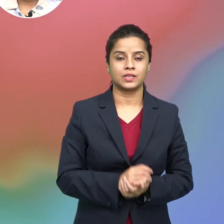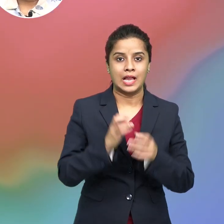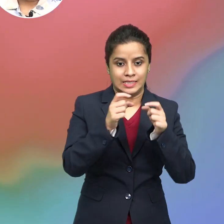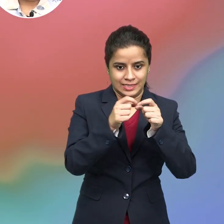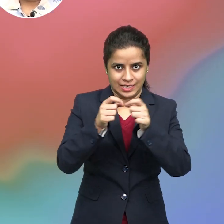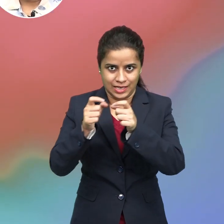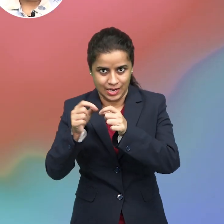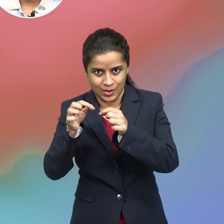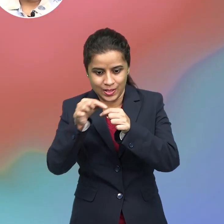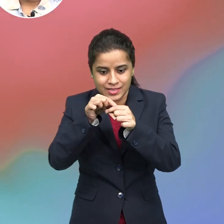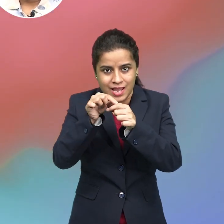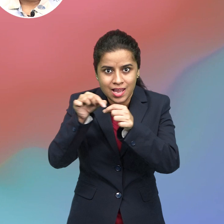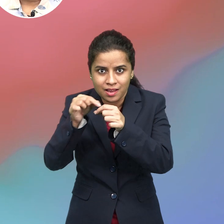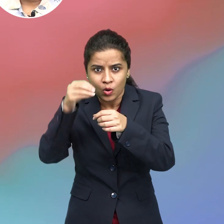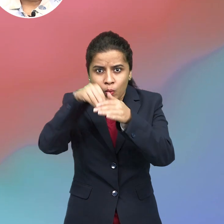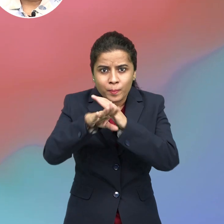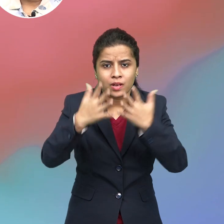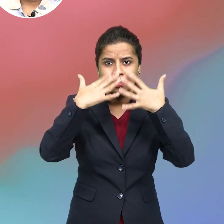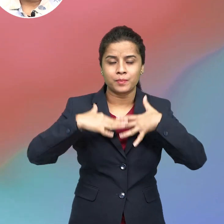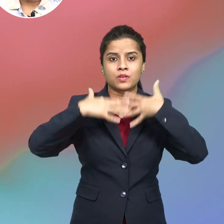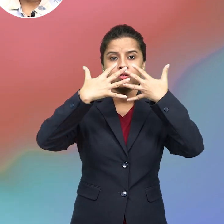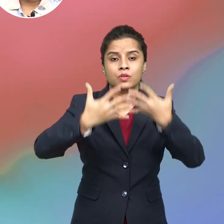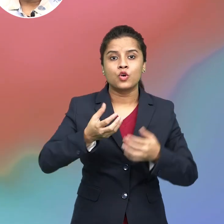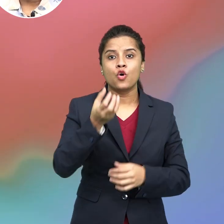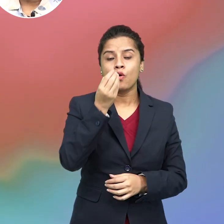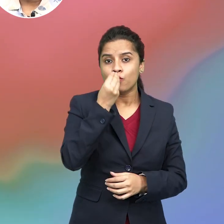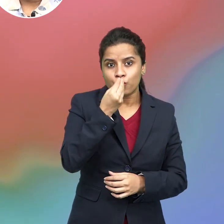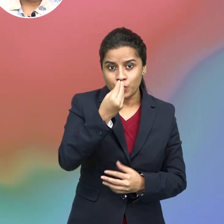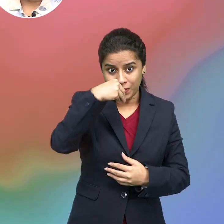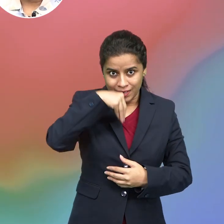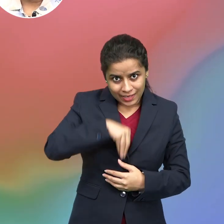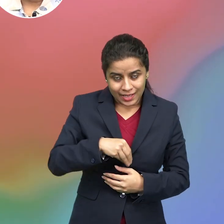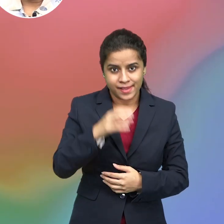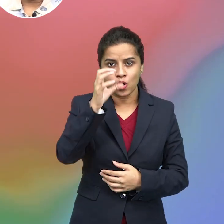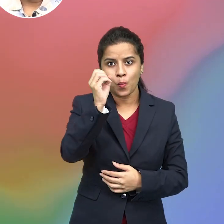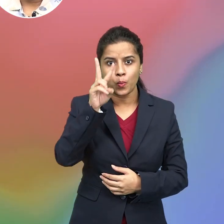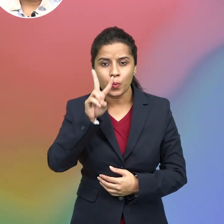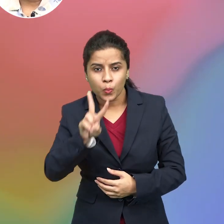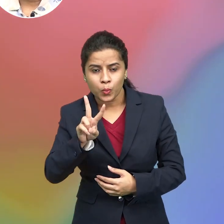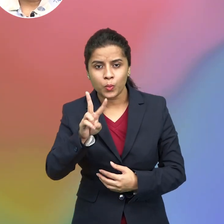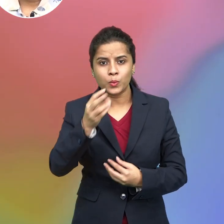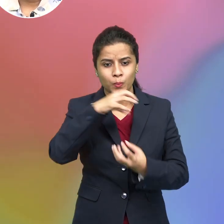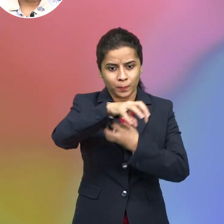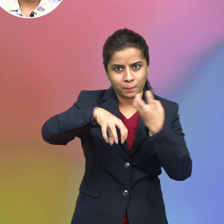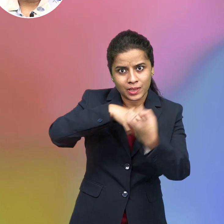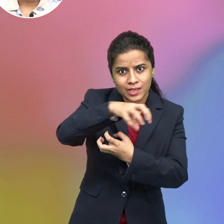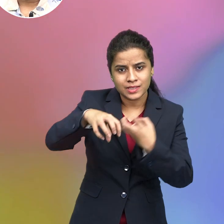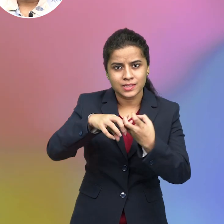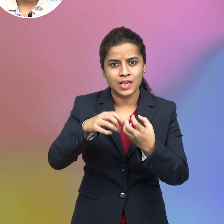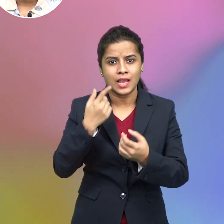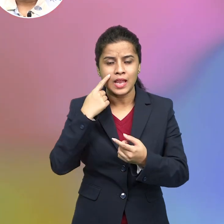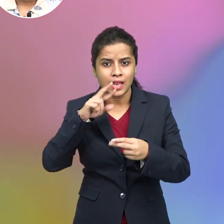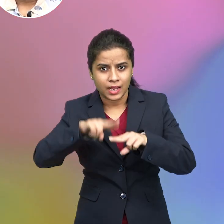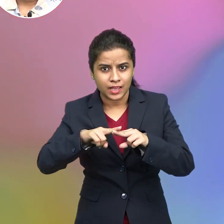In cellular respiration, foods are oxidized in the presence or absence of oxygen.